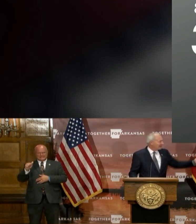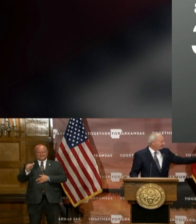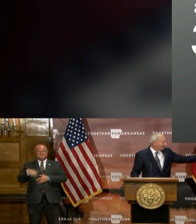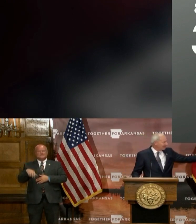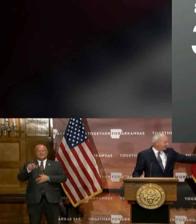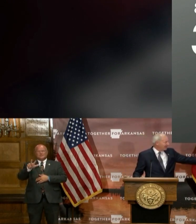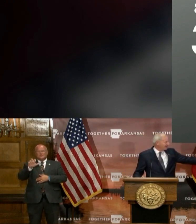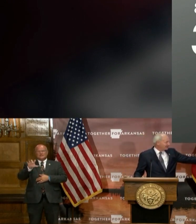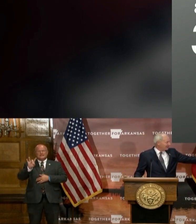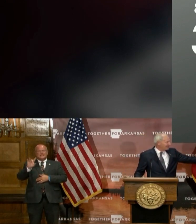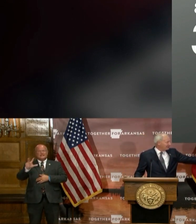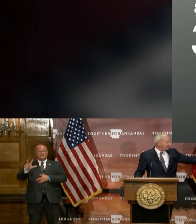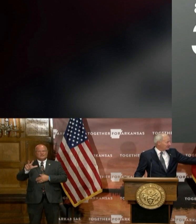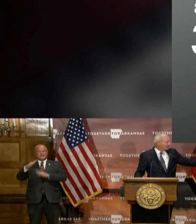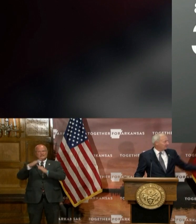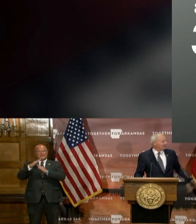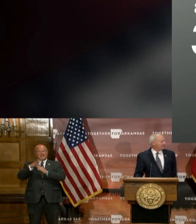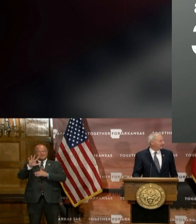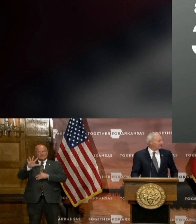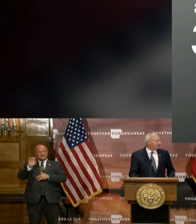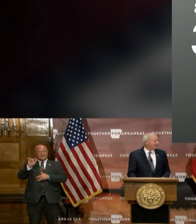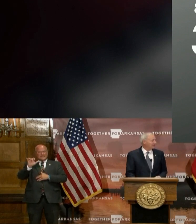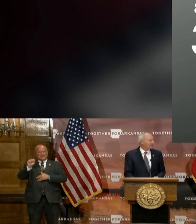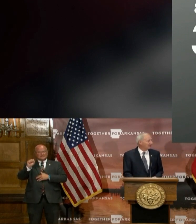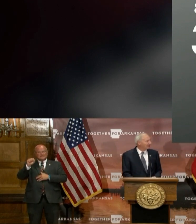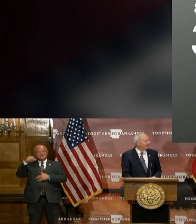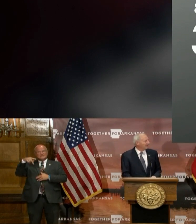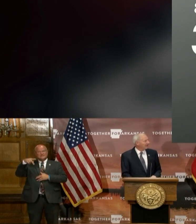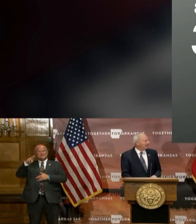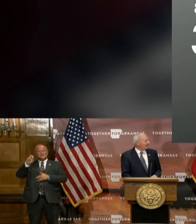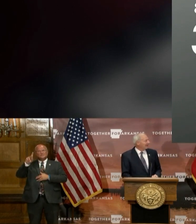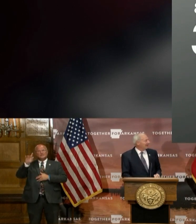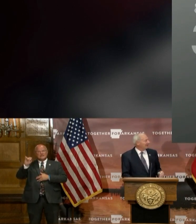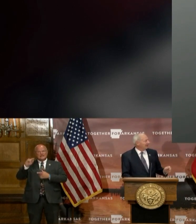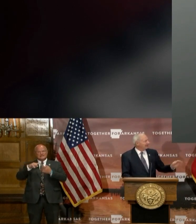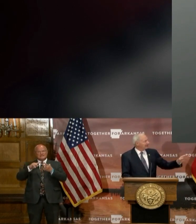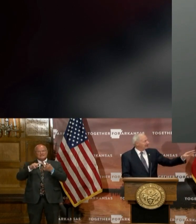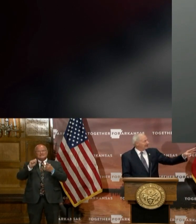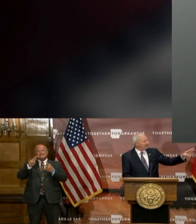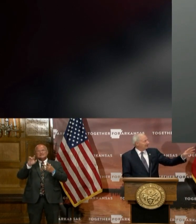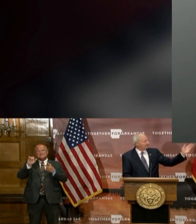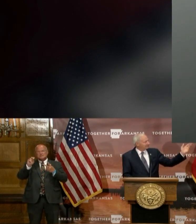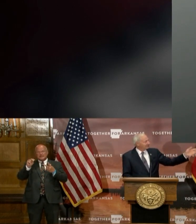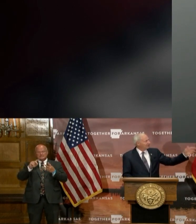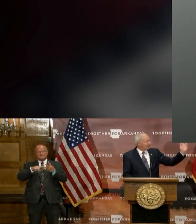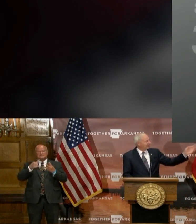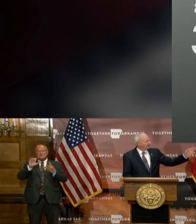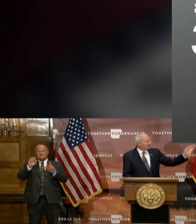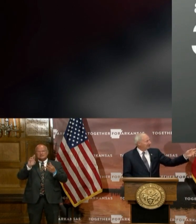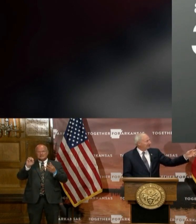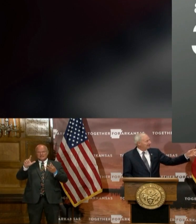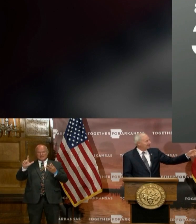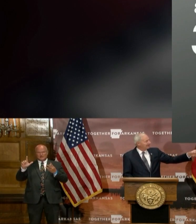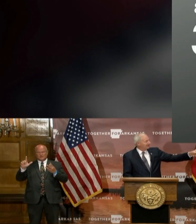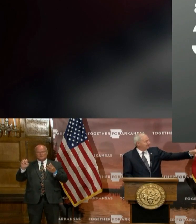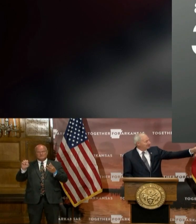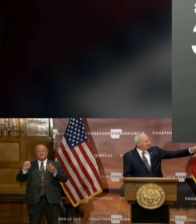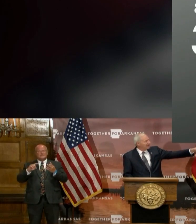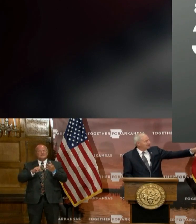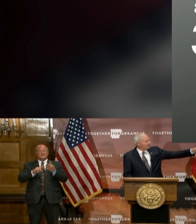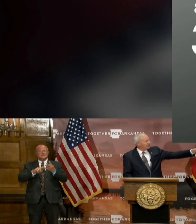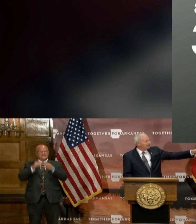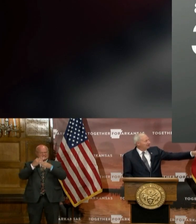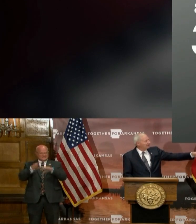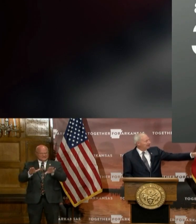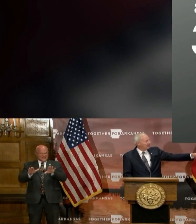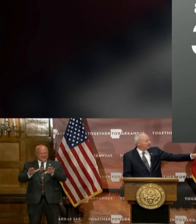The top 5 counties then, you can see, Pulaski, Sebastian, Carroll. And this is how it, go back,